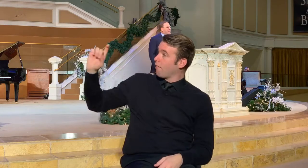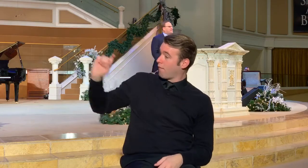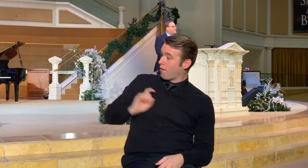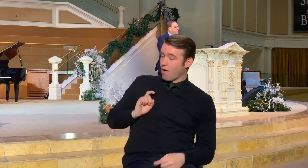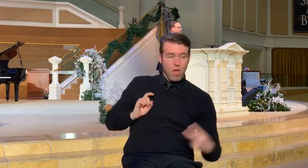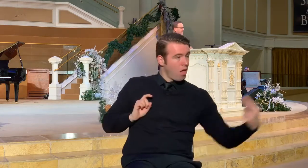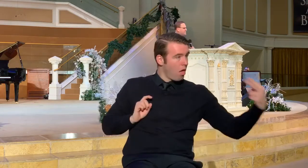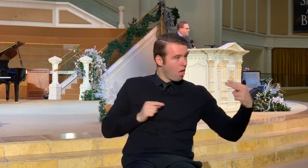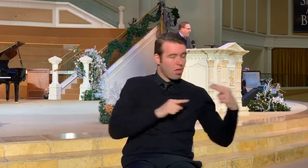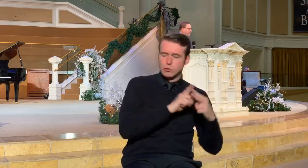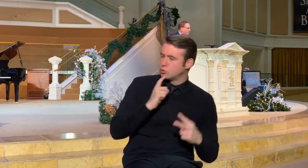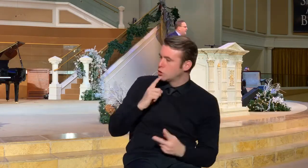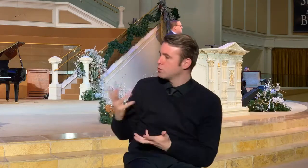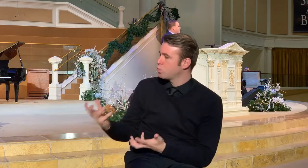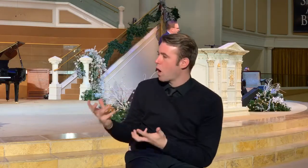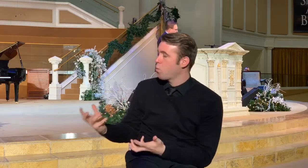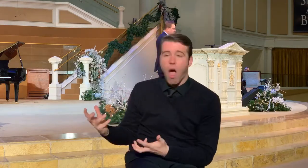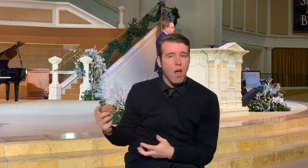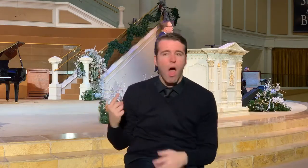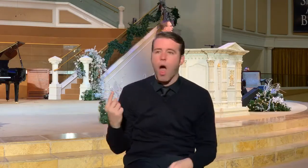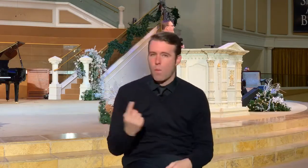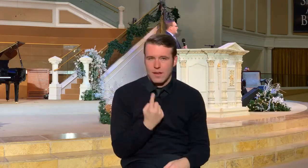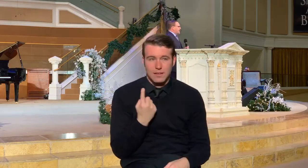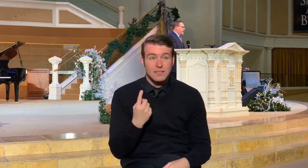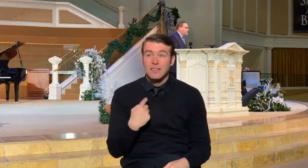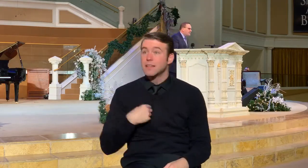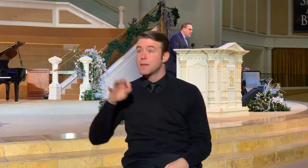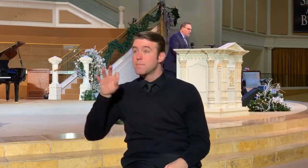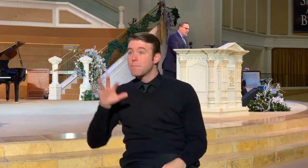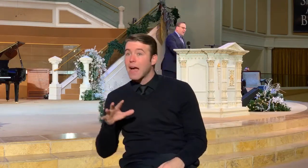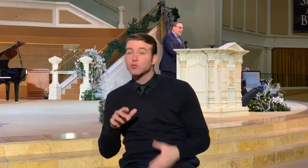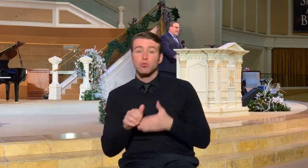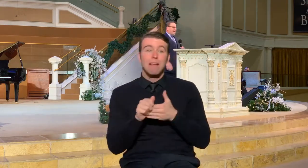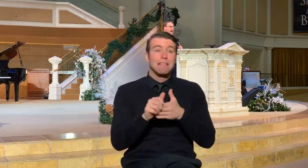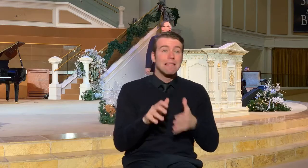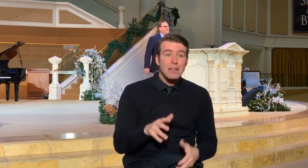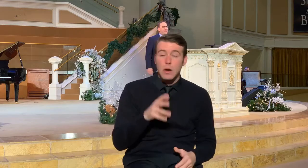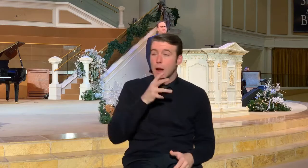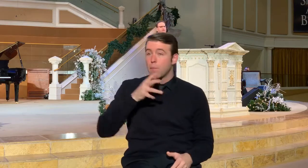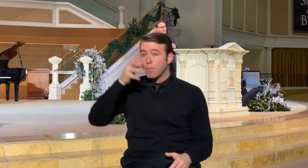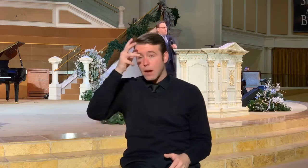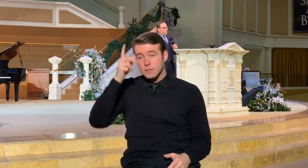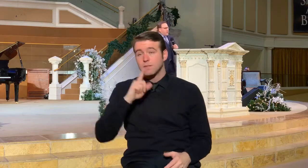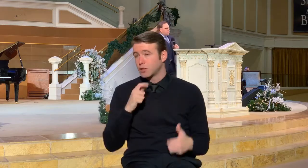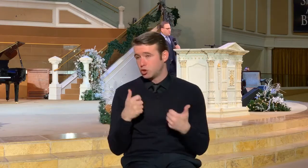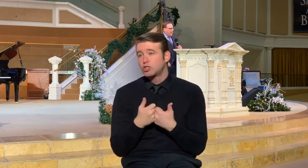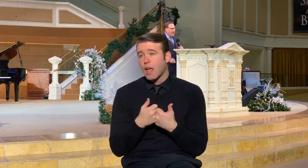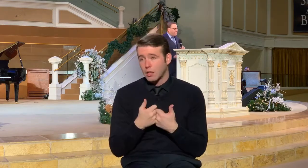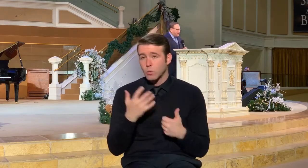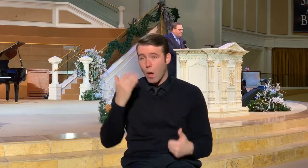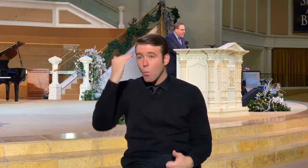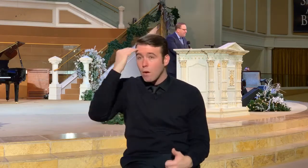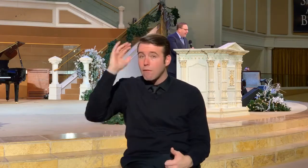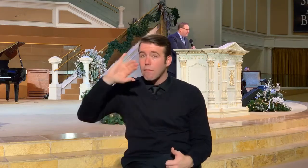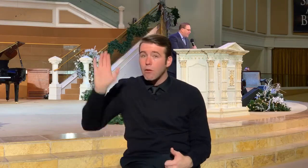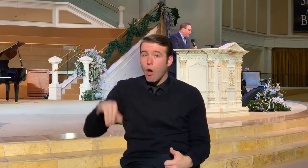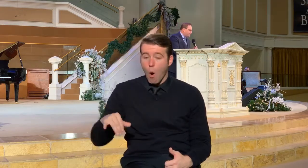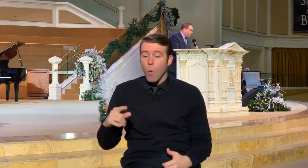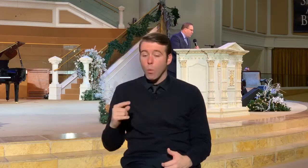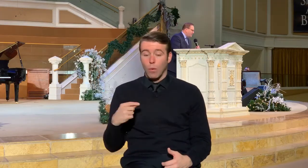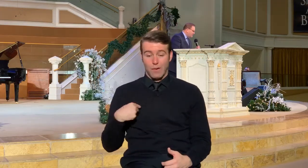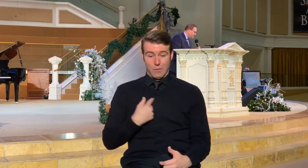is a challenging thing as a parent, as a pastor, as a leader, to lead our families when we are surrounded